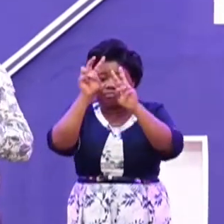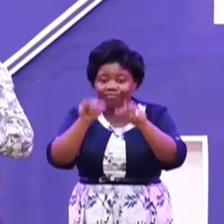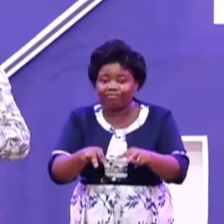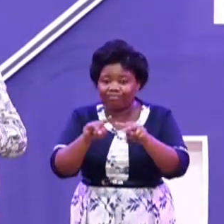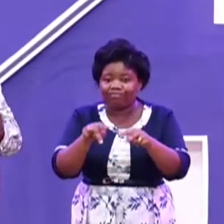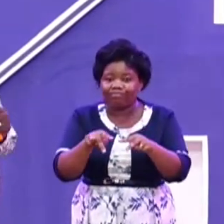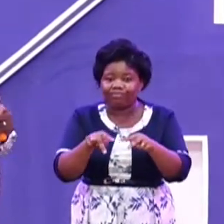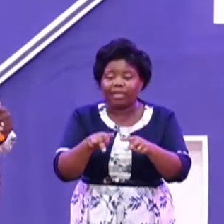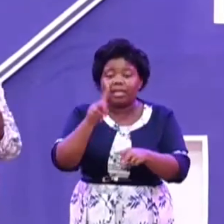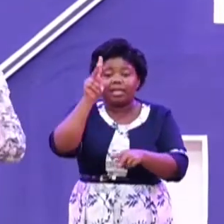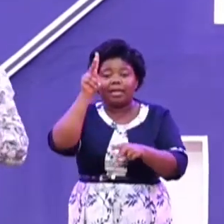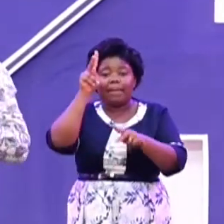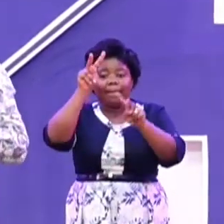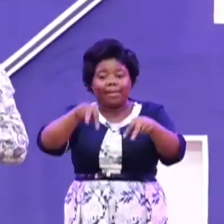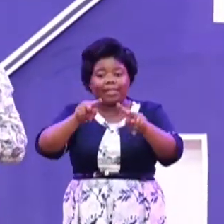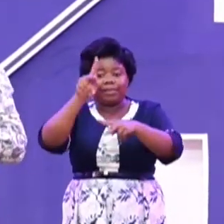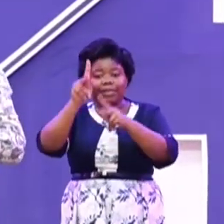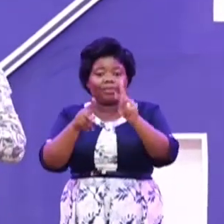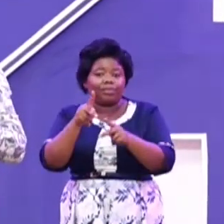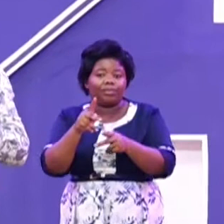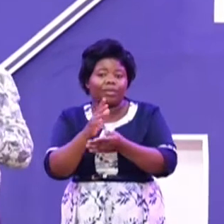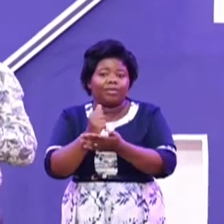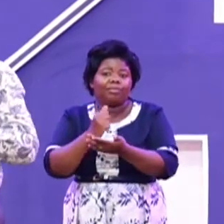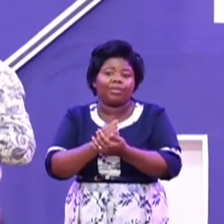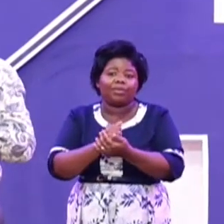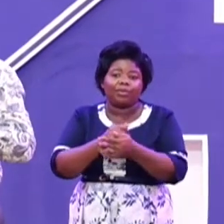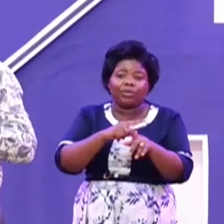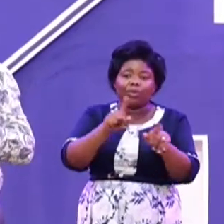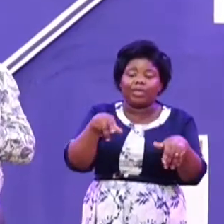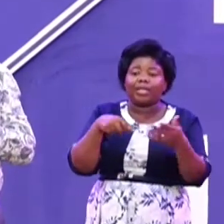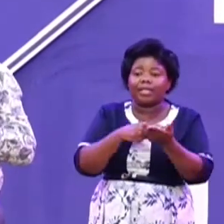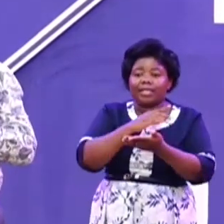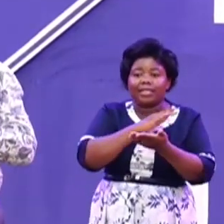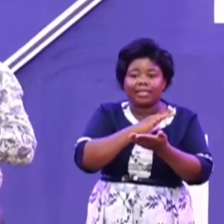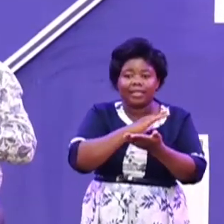least. I don't know, because you were class Thursday.